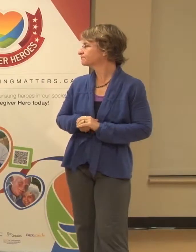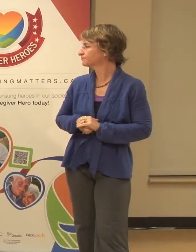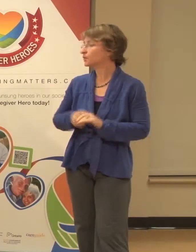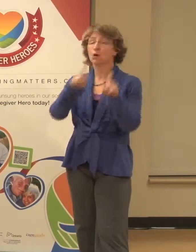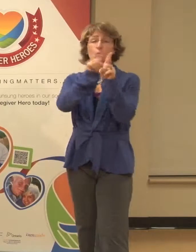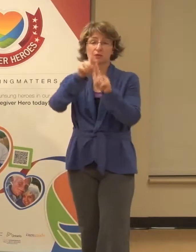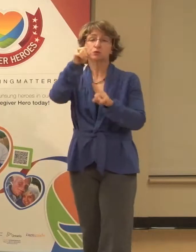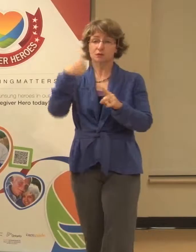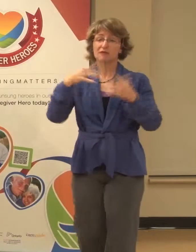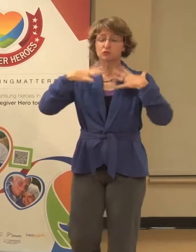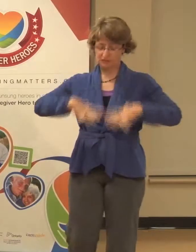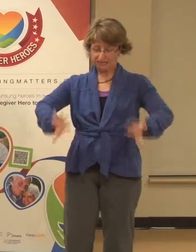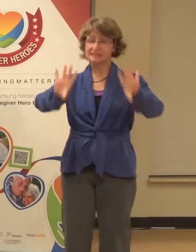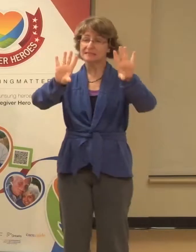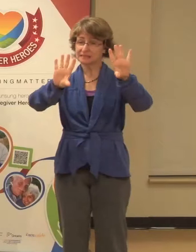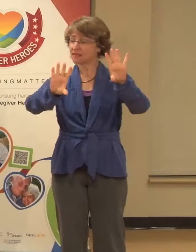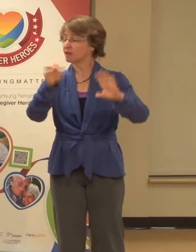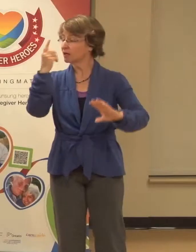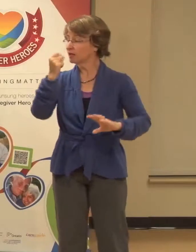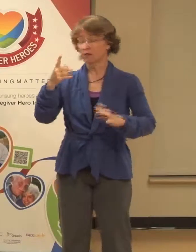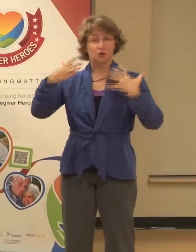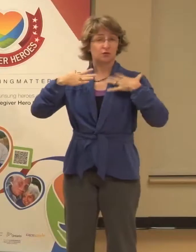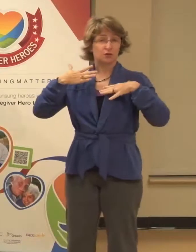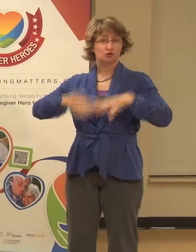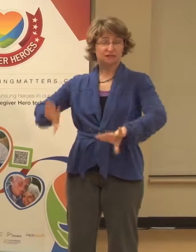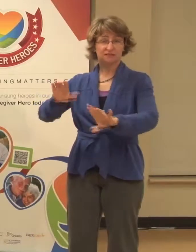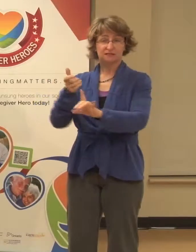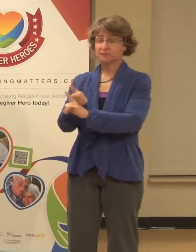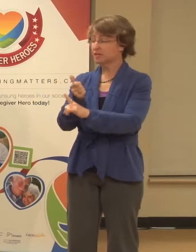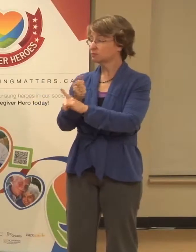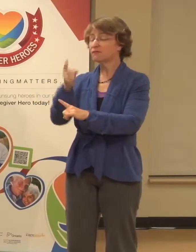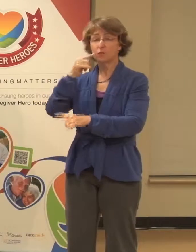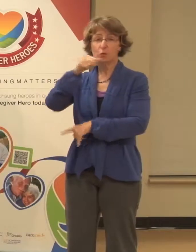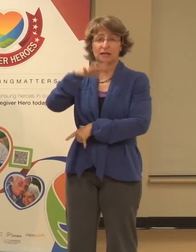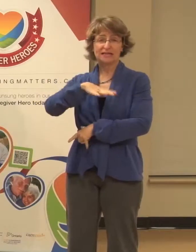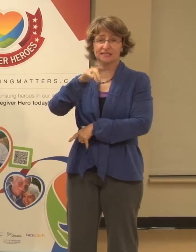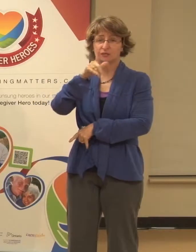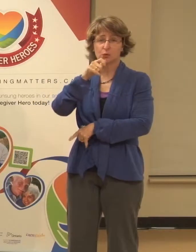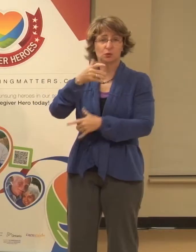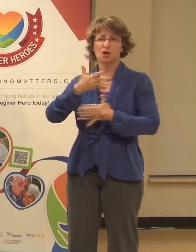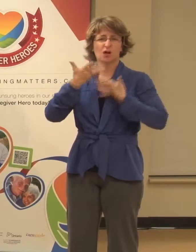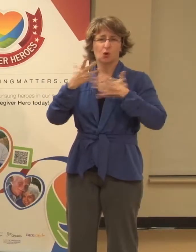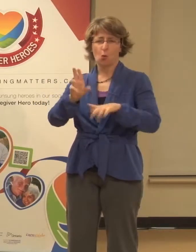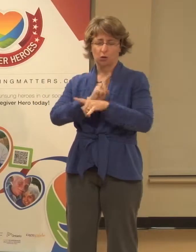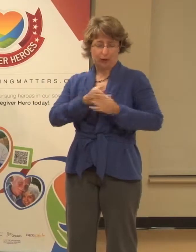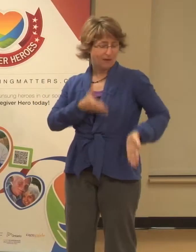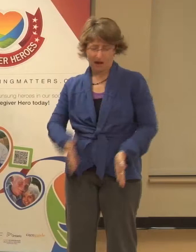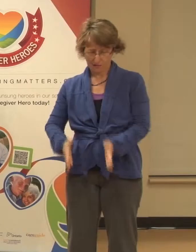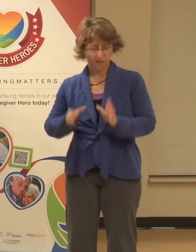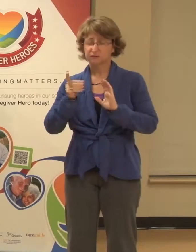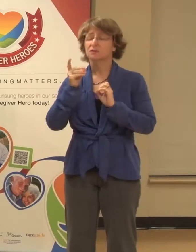We also carry dresses. Now the dresses are for ladies that don't like to wear pants, or